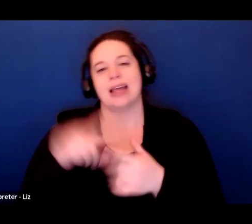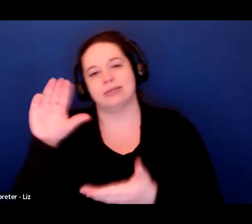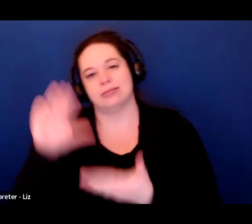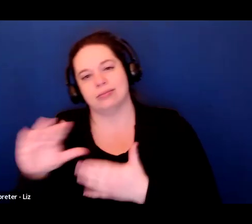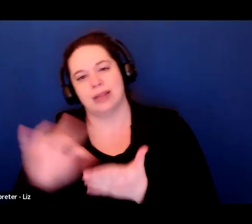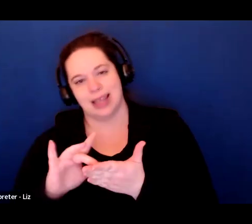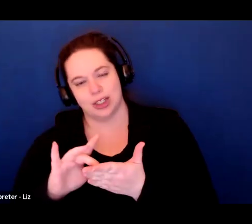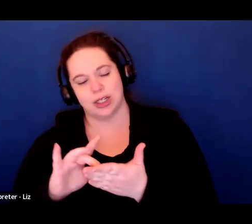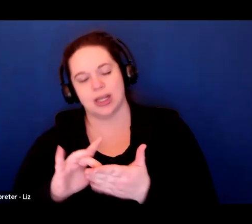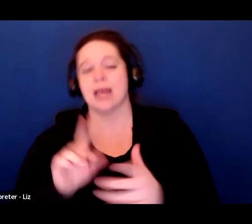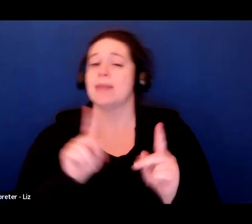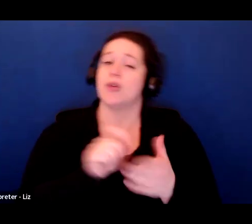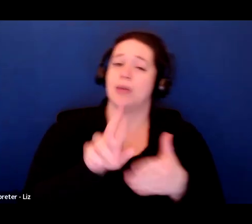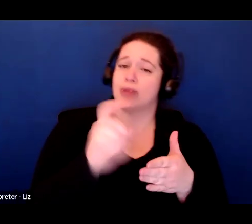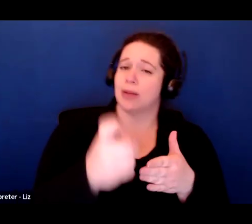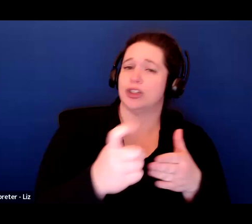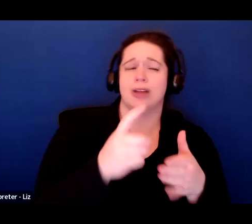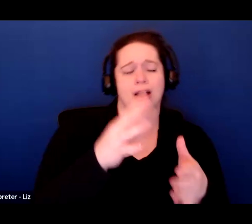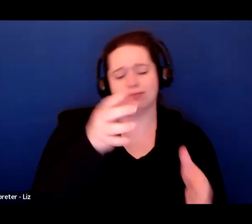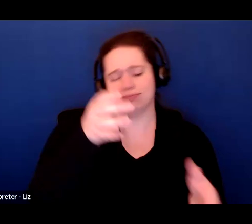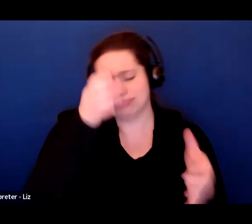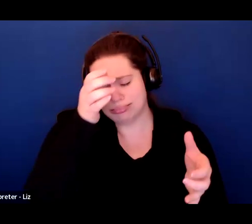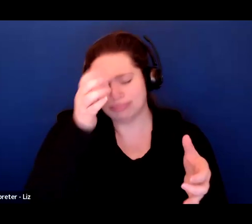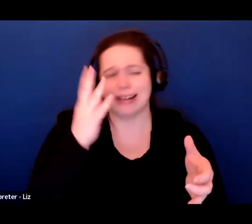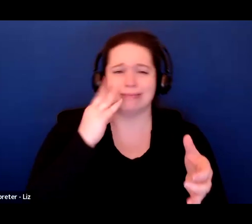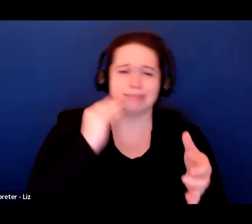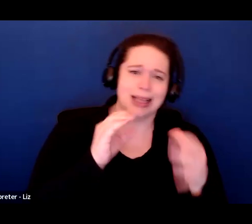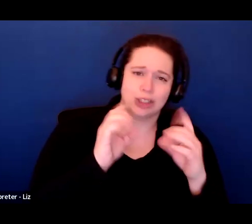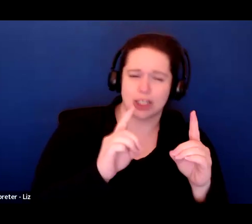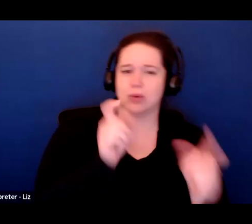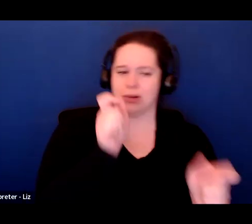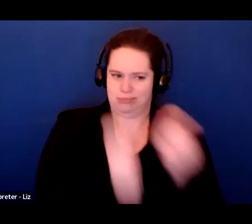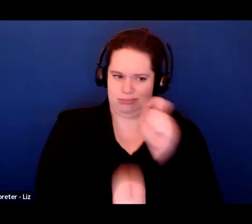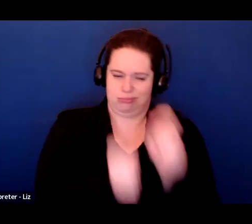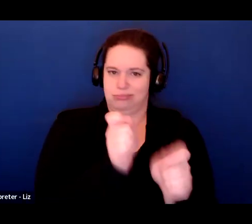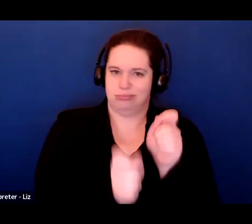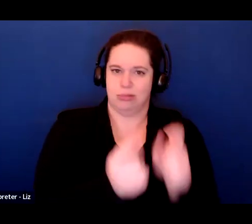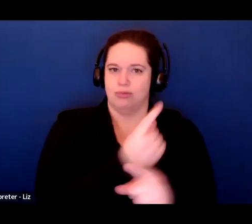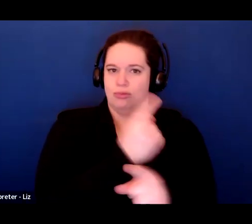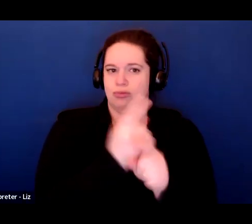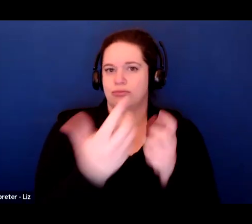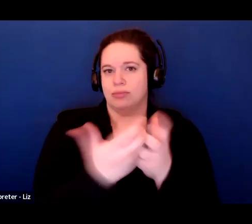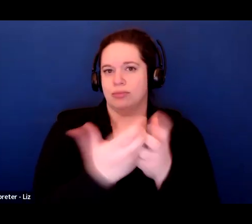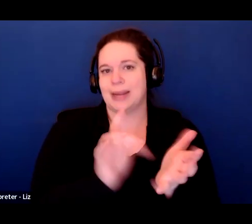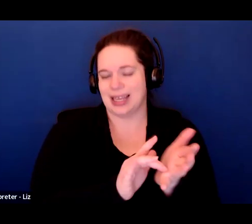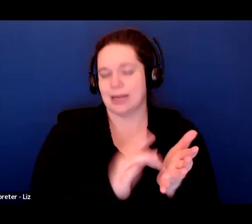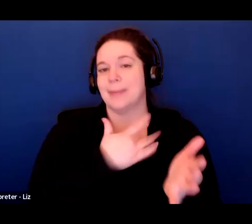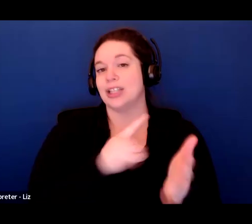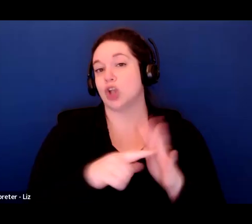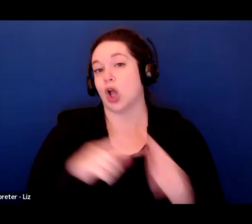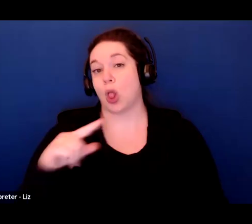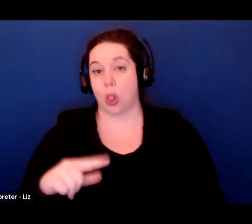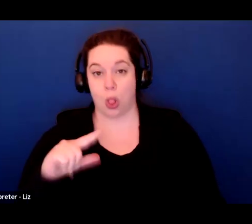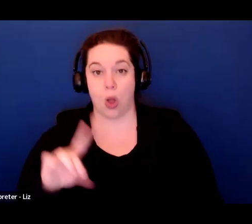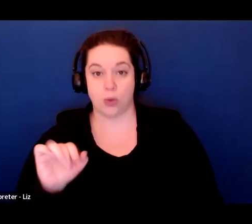the people who prescribed are so educated in doing this, they will get you on the right amount of medication. They'll probably start you out low on a